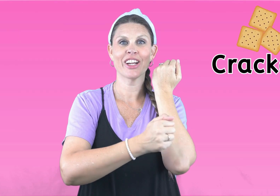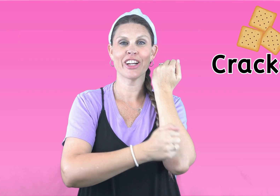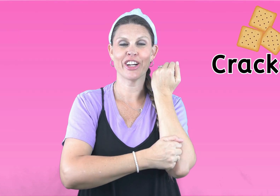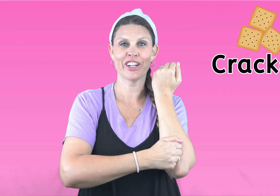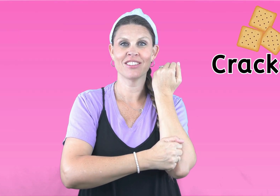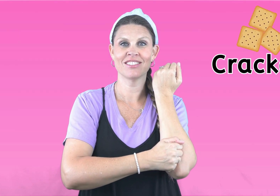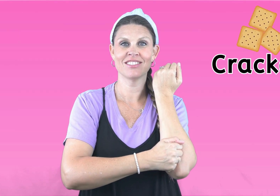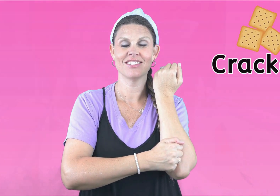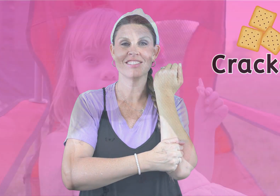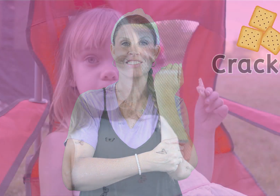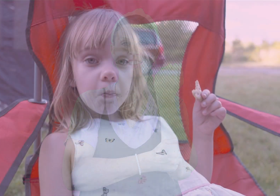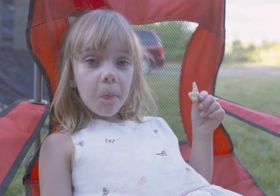cracker.